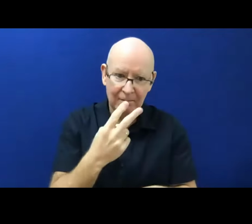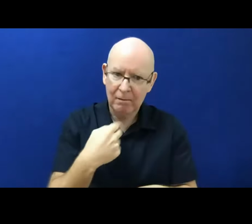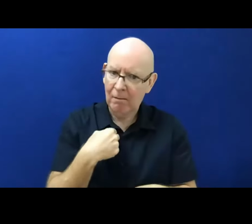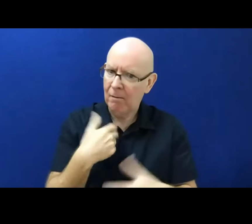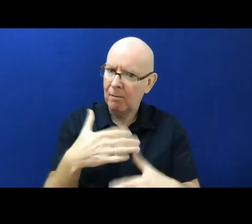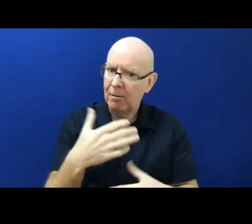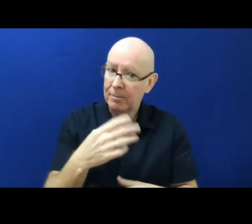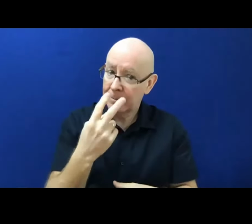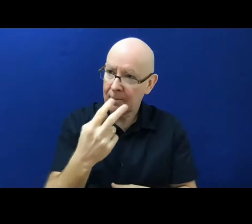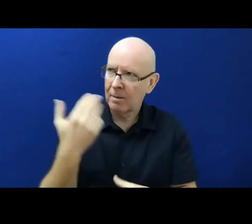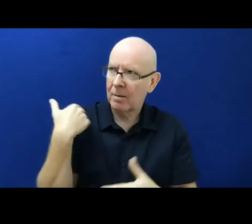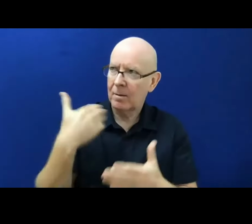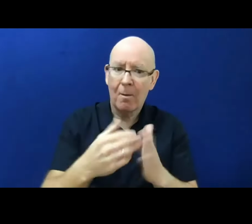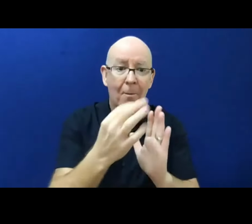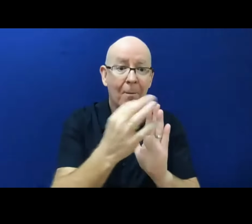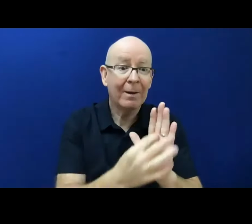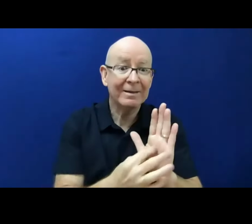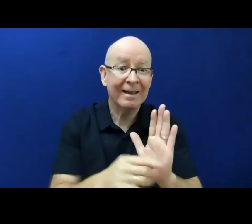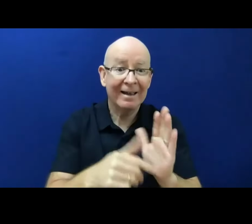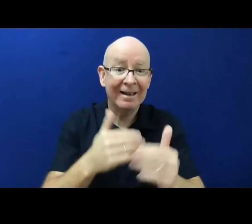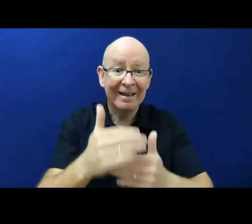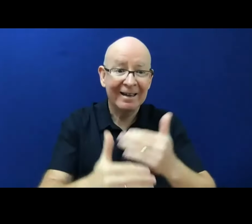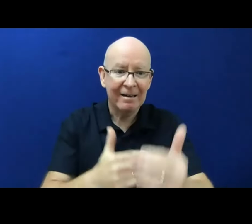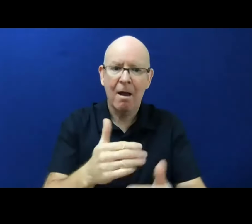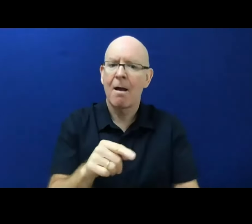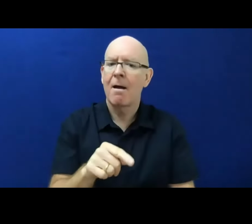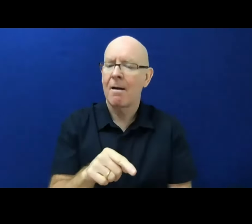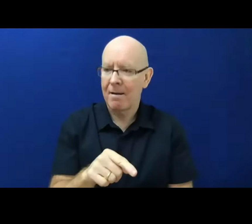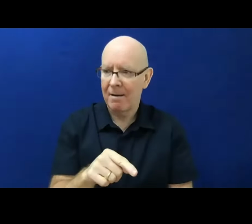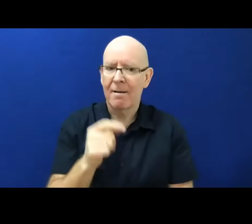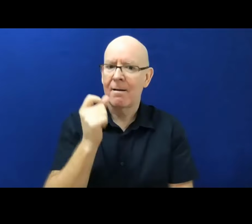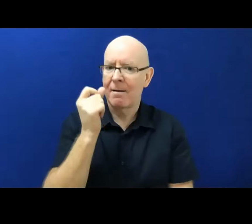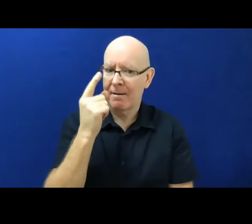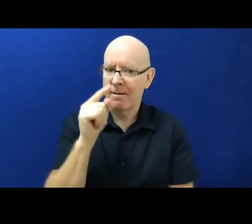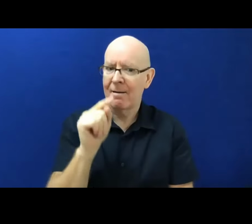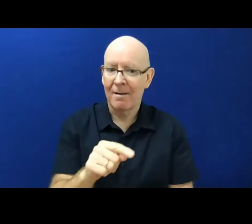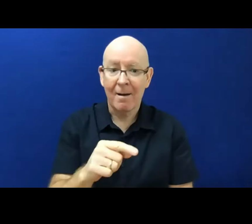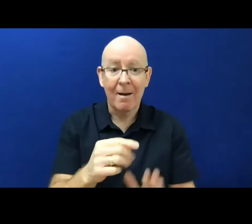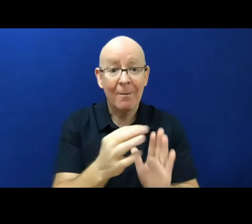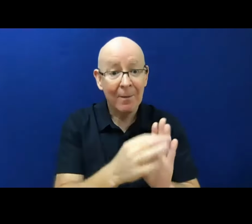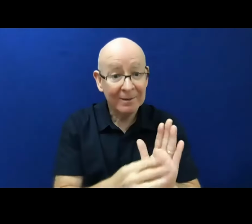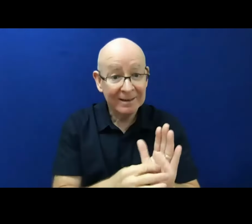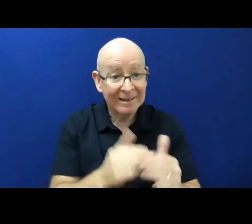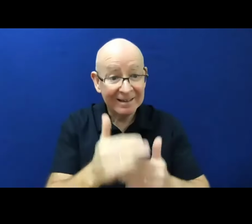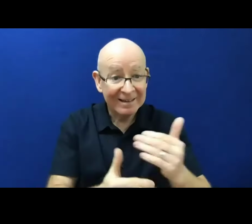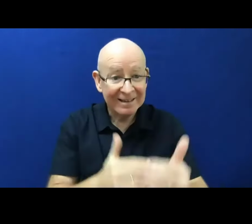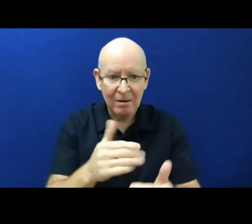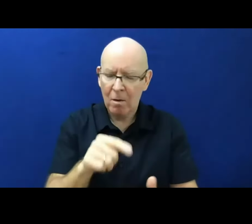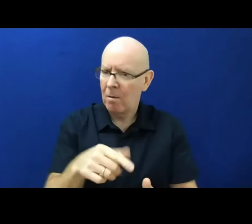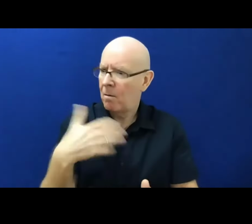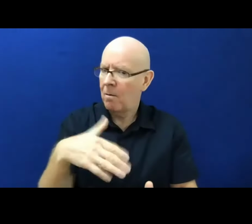Simply presenting information to policymakers and expecting them to act upon research